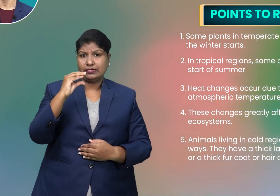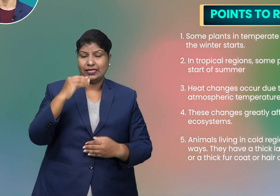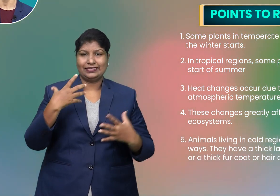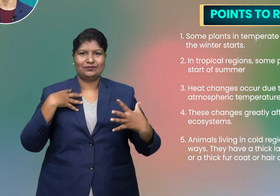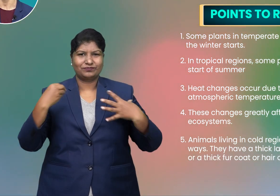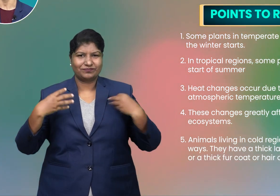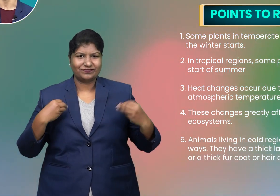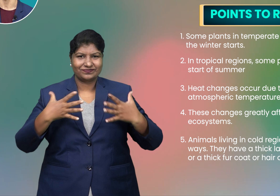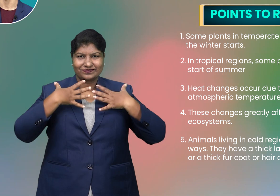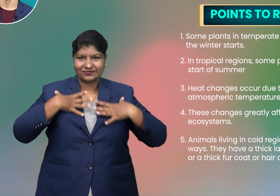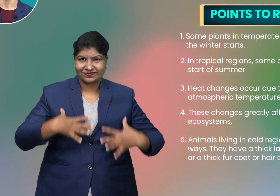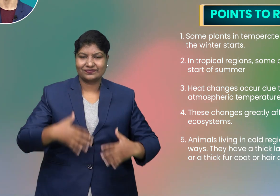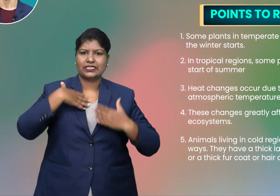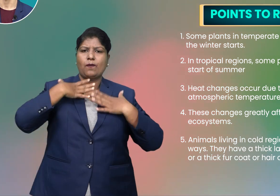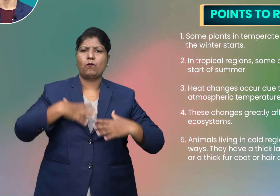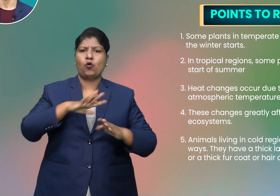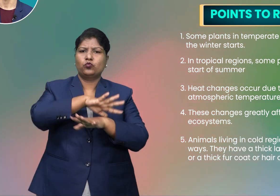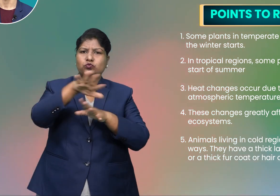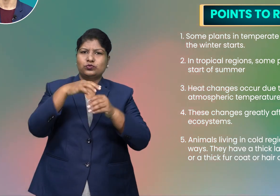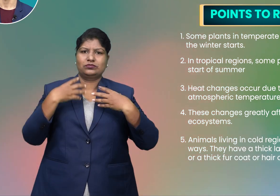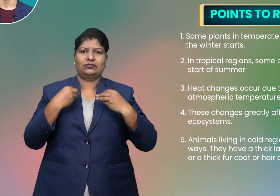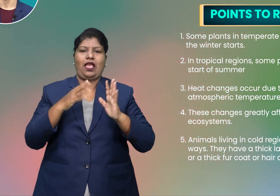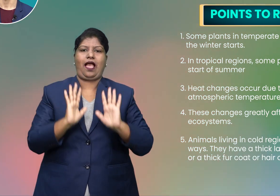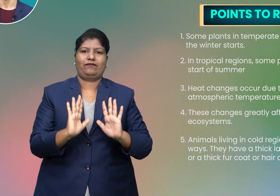hair covering their bodies.